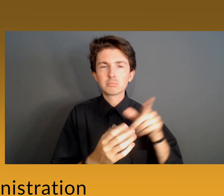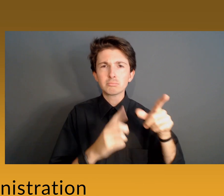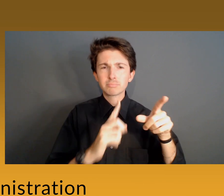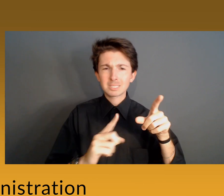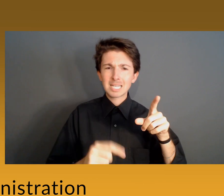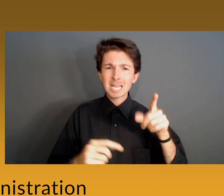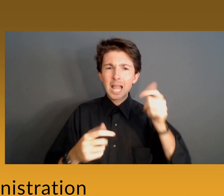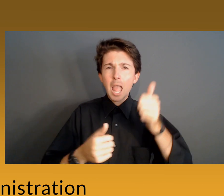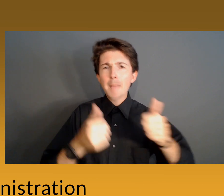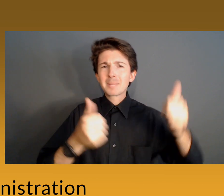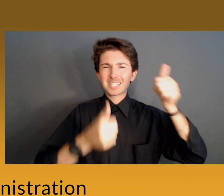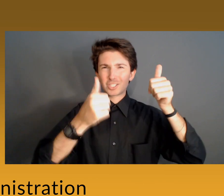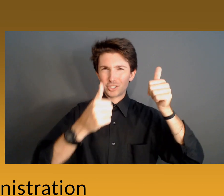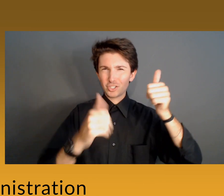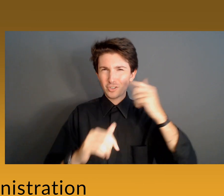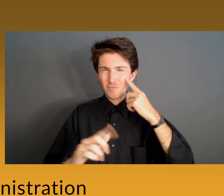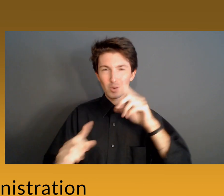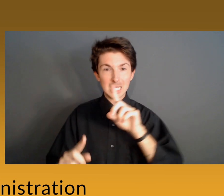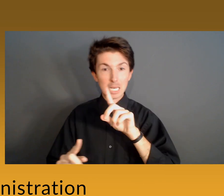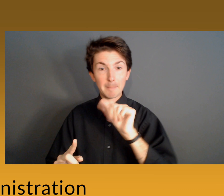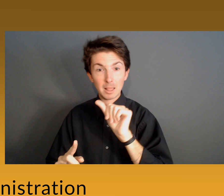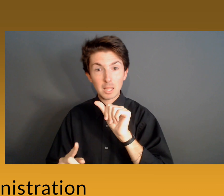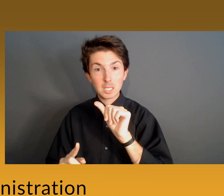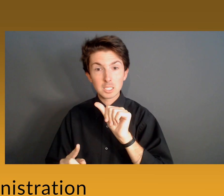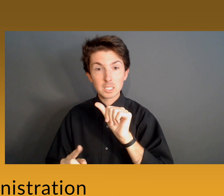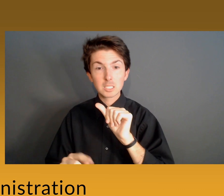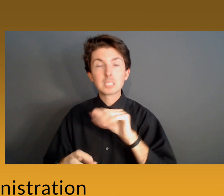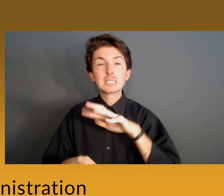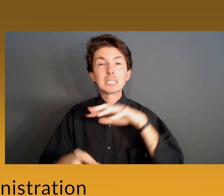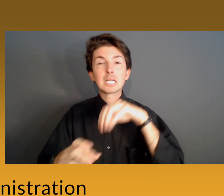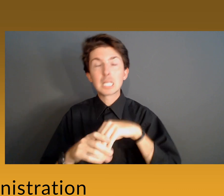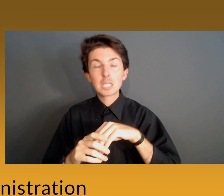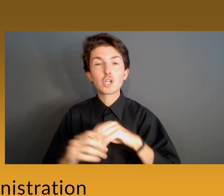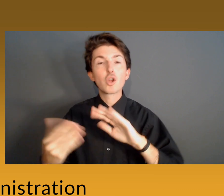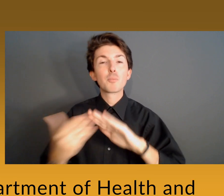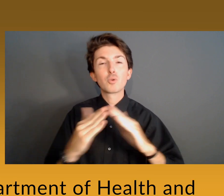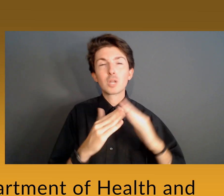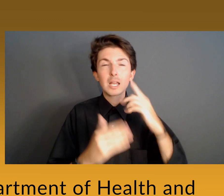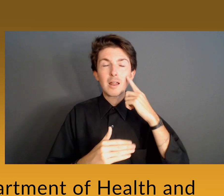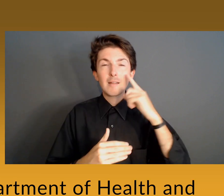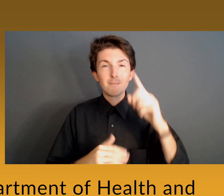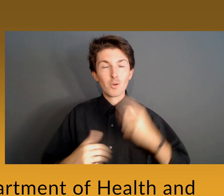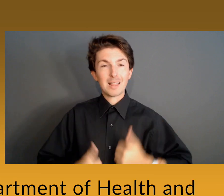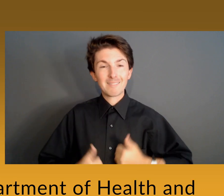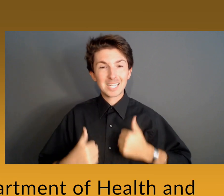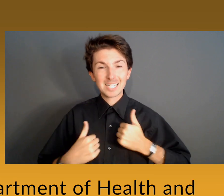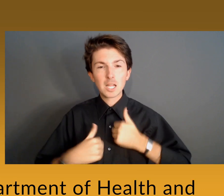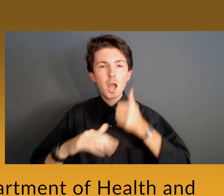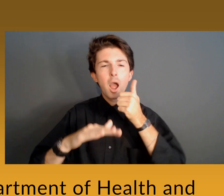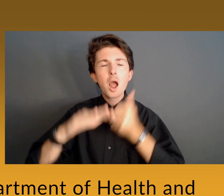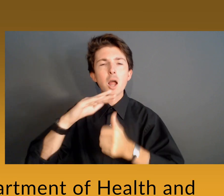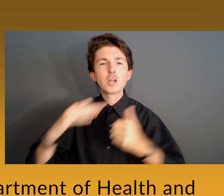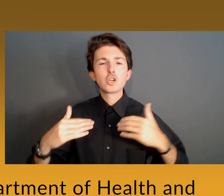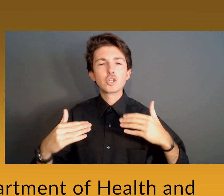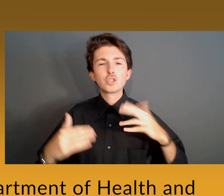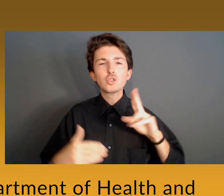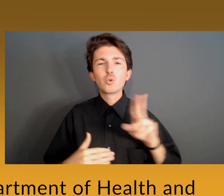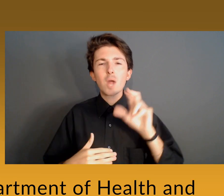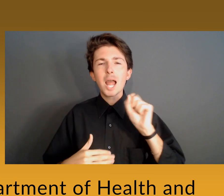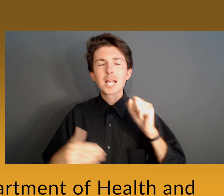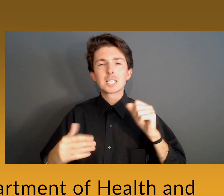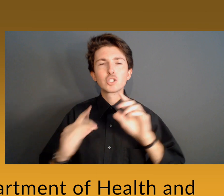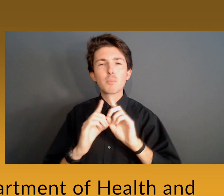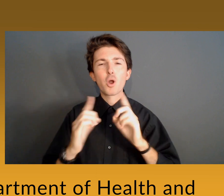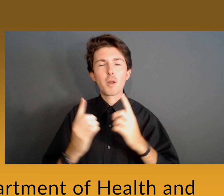on Disabilities within the Administration for Community Living under the U.S. Department of Health and